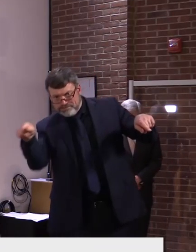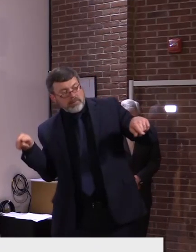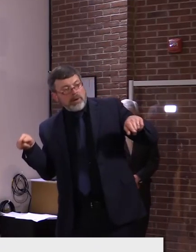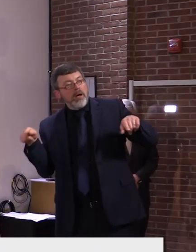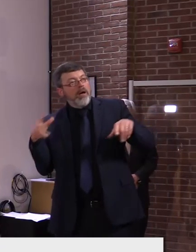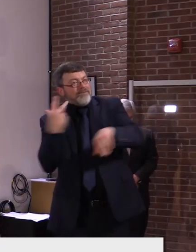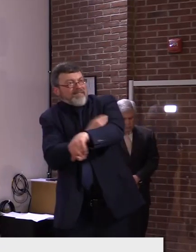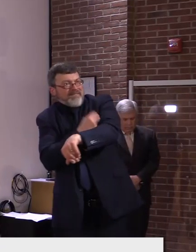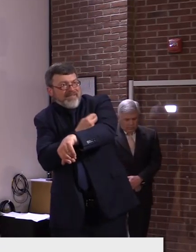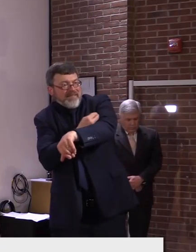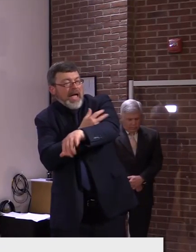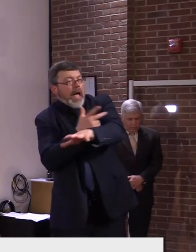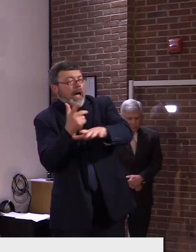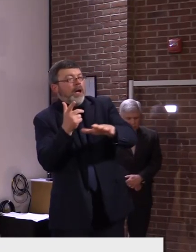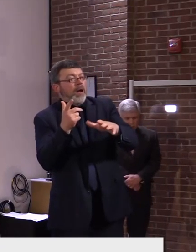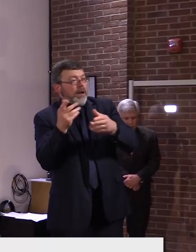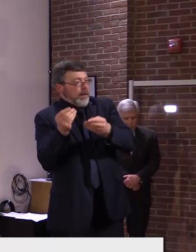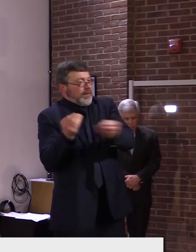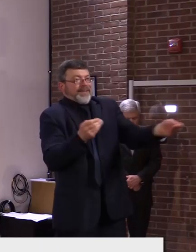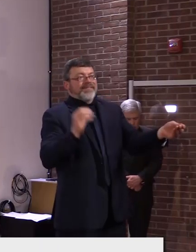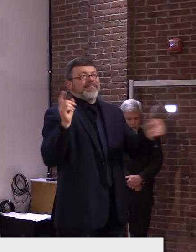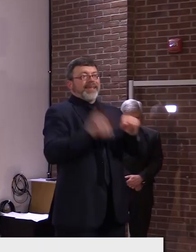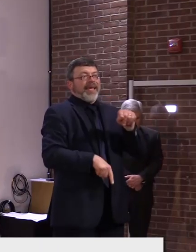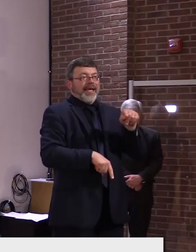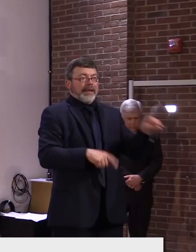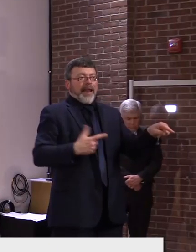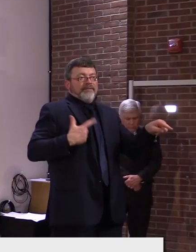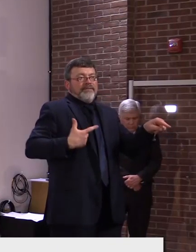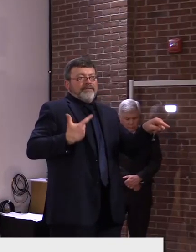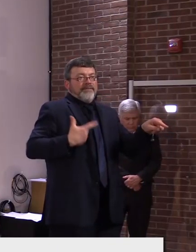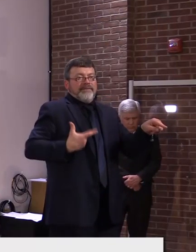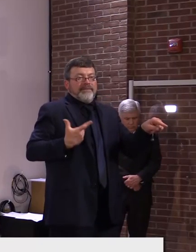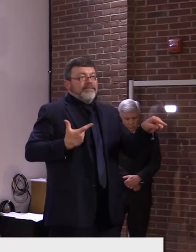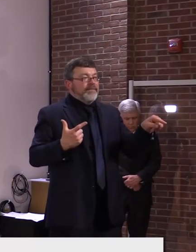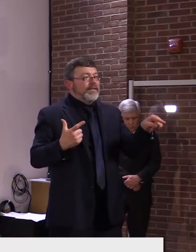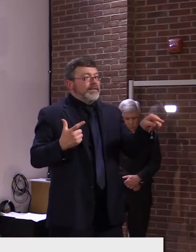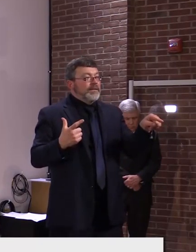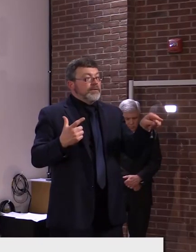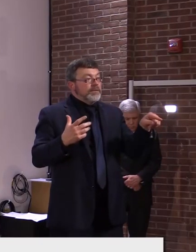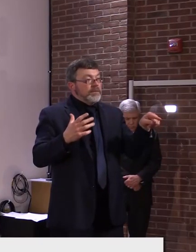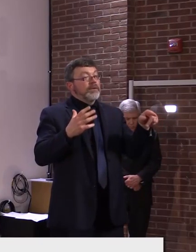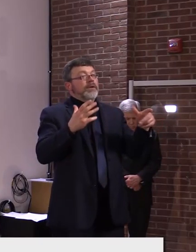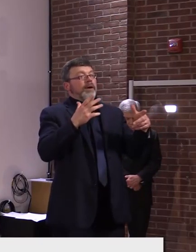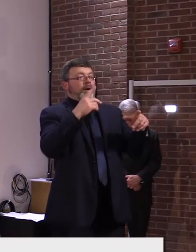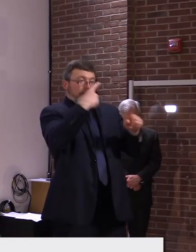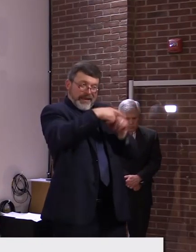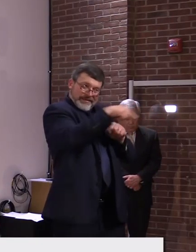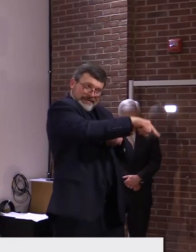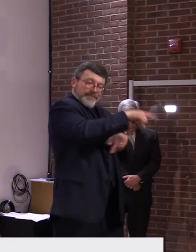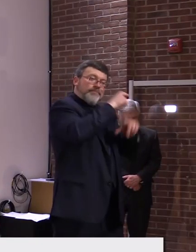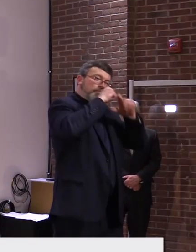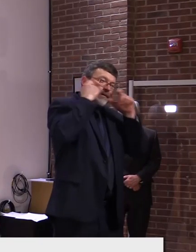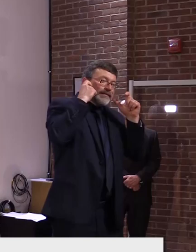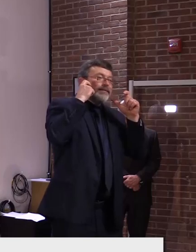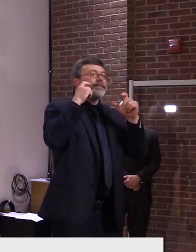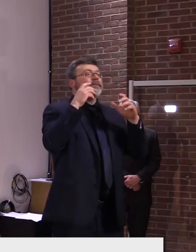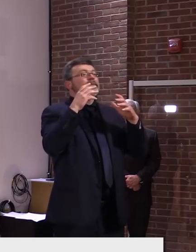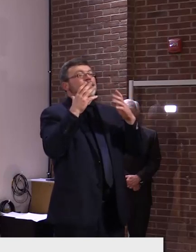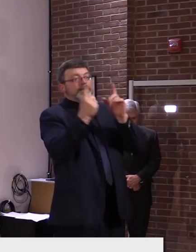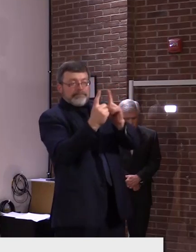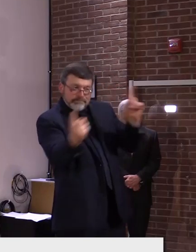masks and other infection control measures, is likely to afford protection for small numbers of unvaccinated